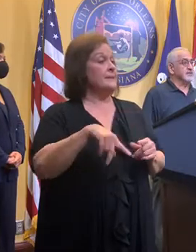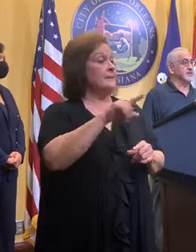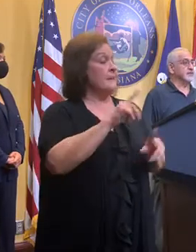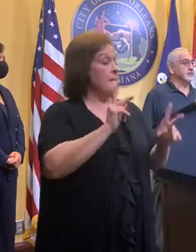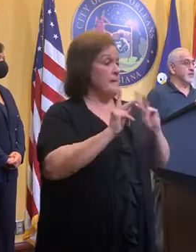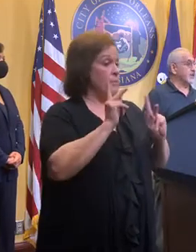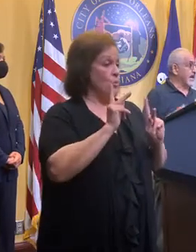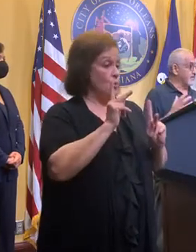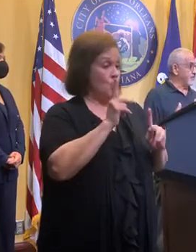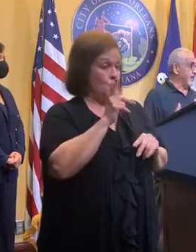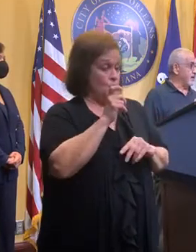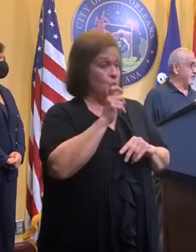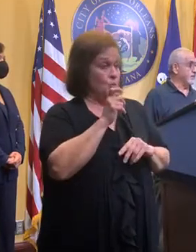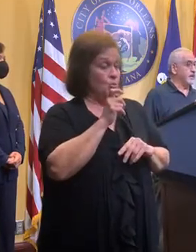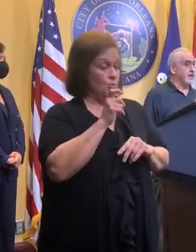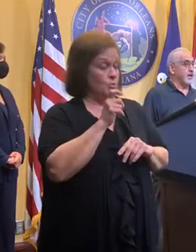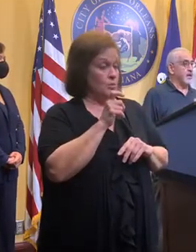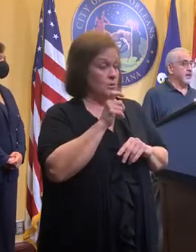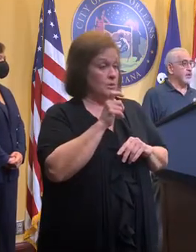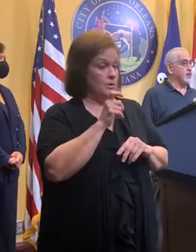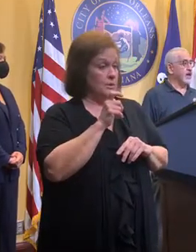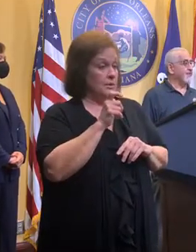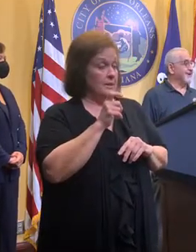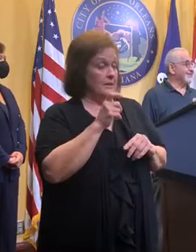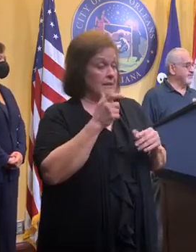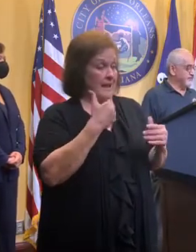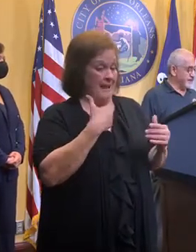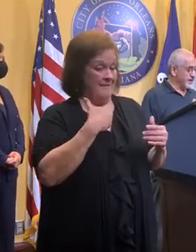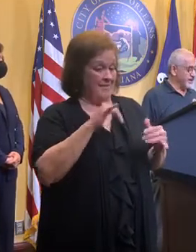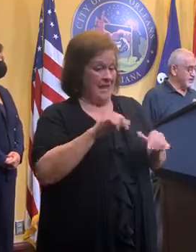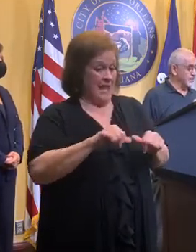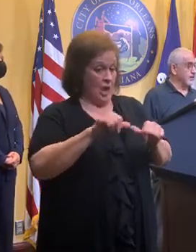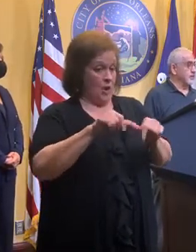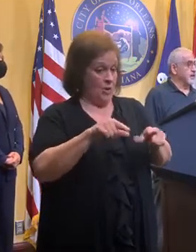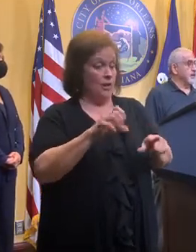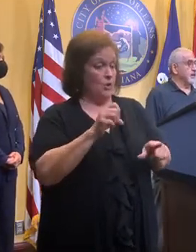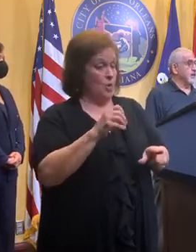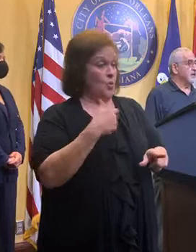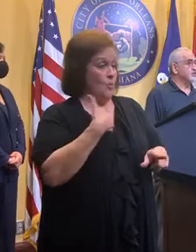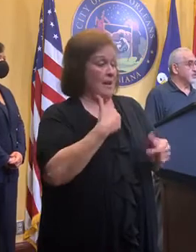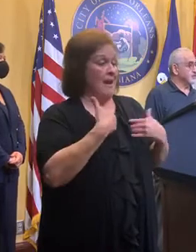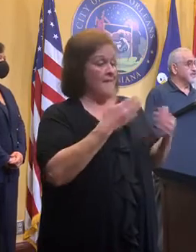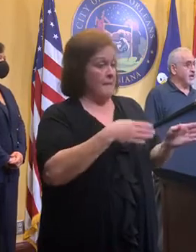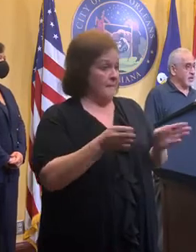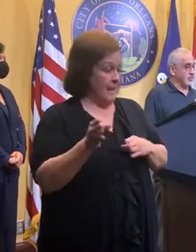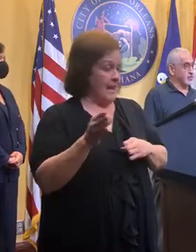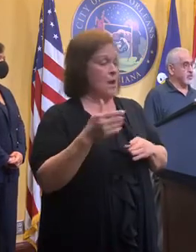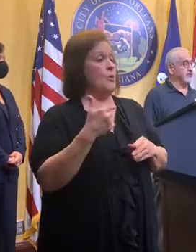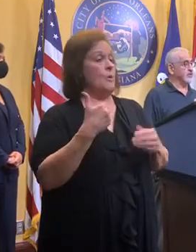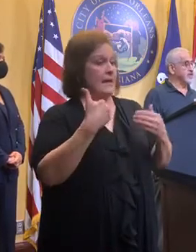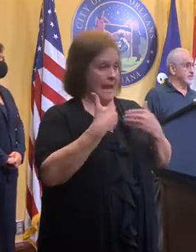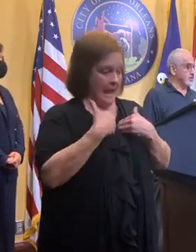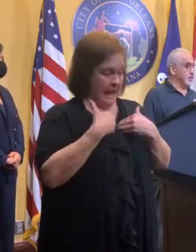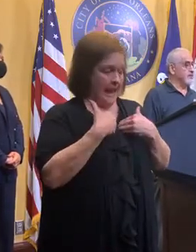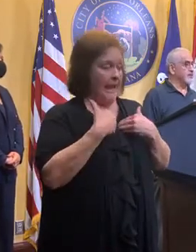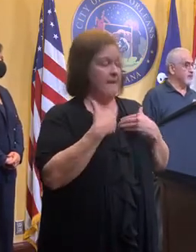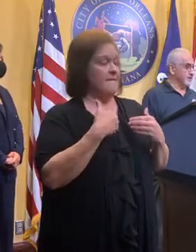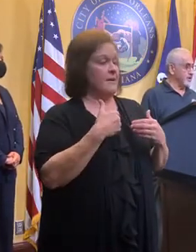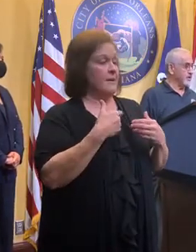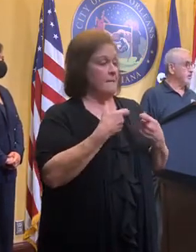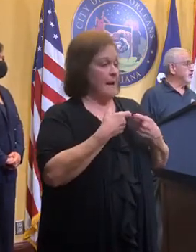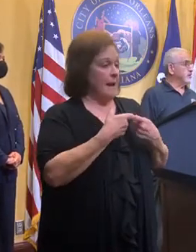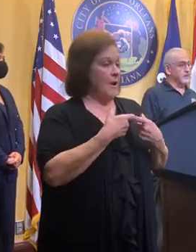residents, that we have a plan, and then we have identified a source of power, whether it's